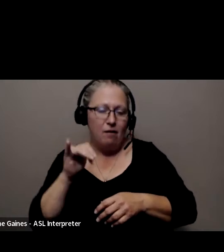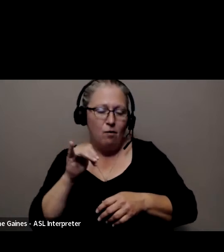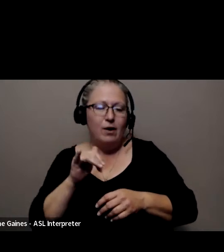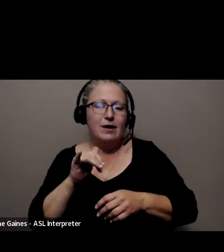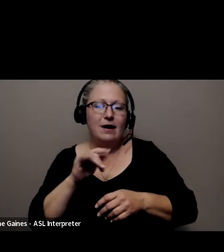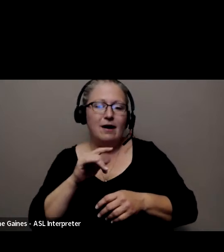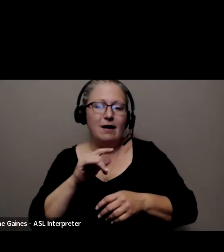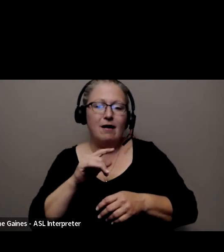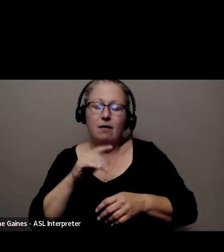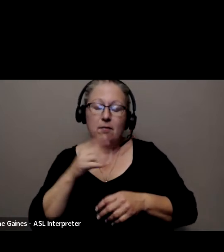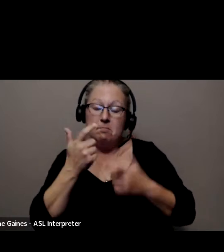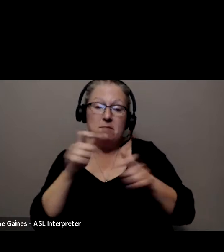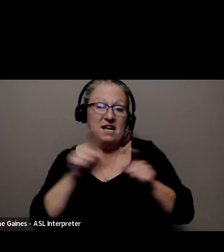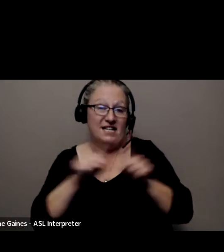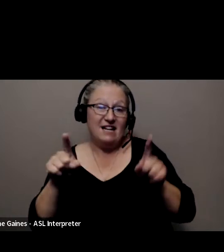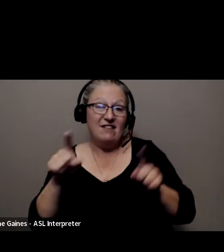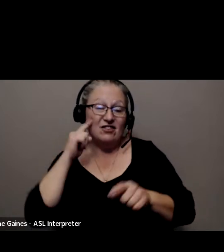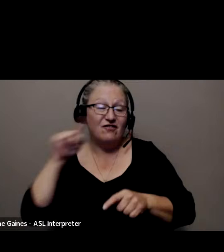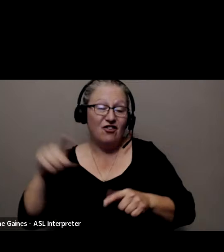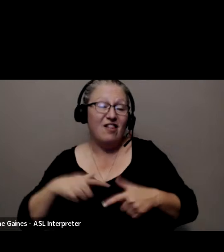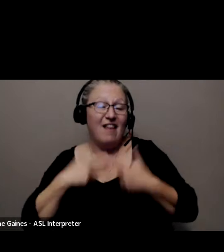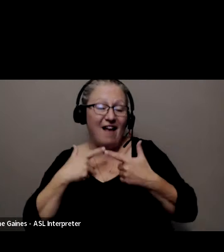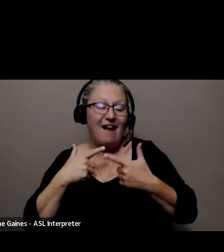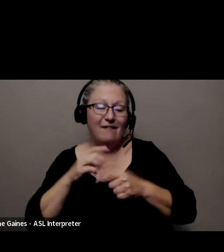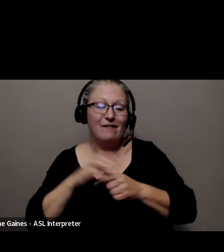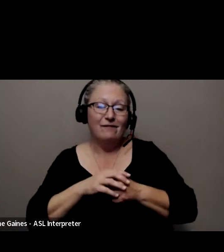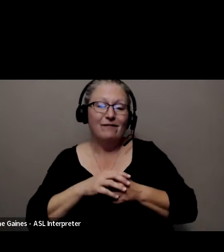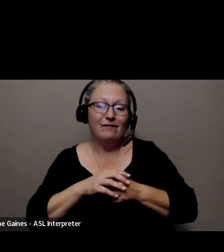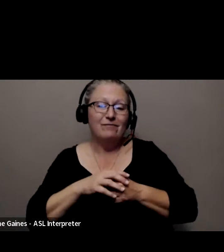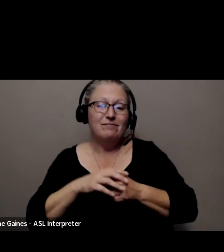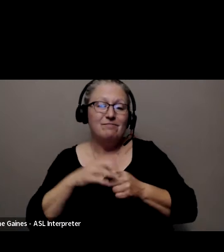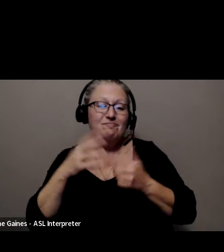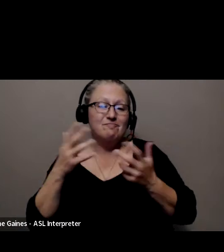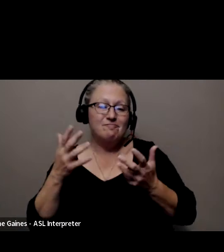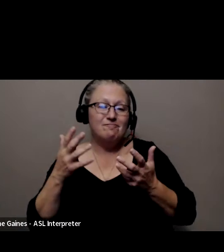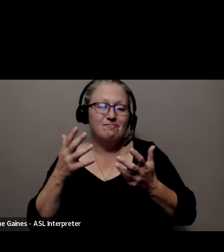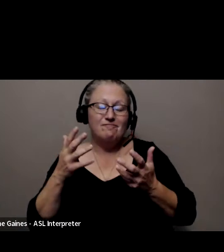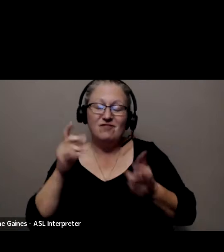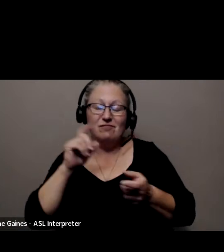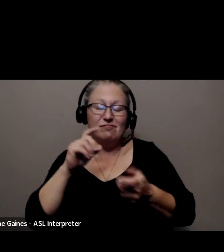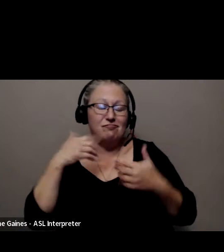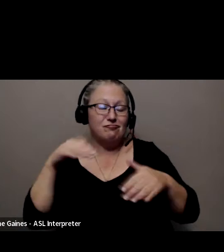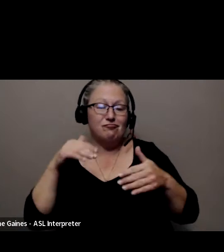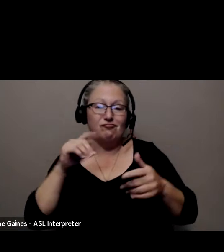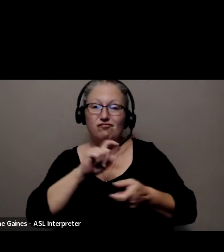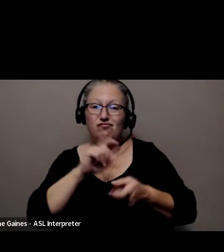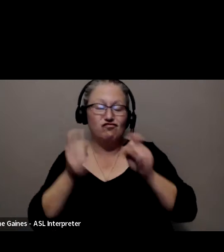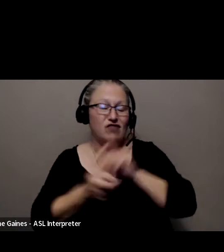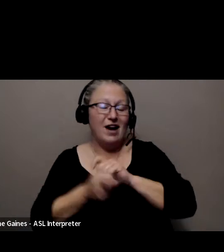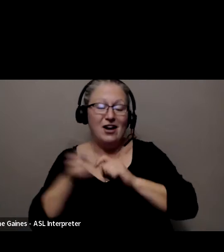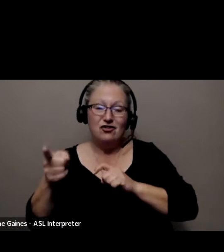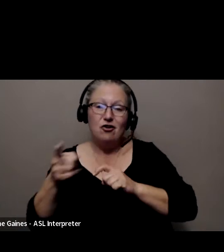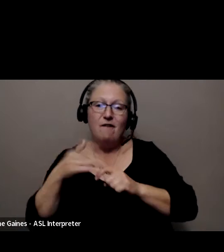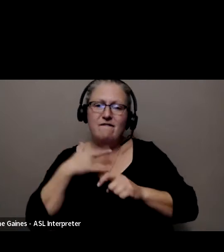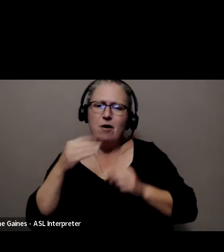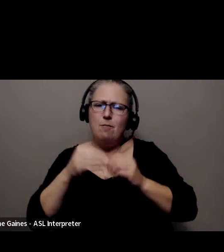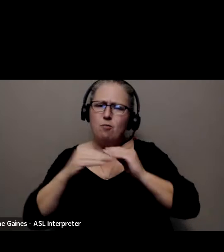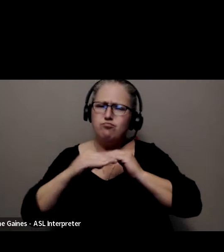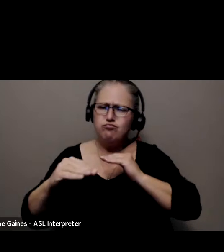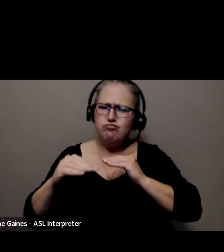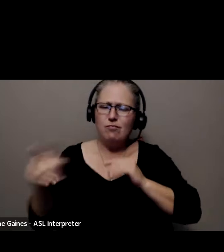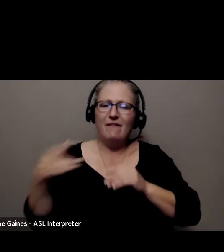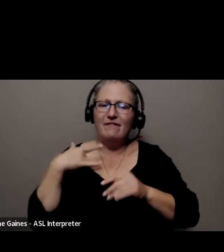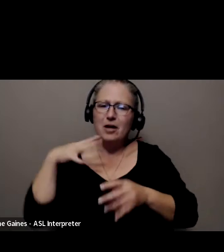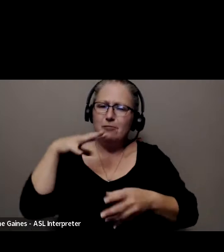but it really made a difference in her life and turned it totally around, grounded her, made her feel like she was part